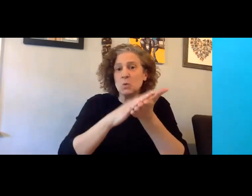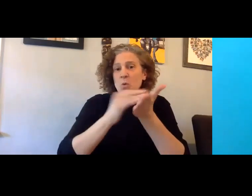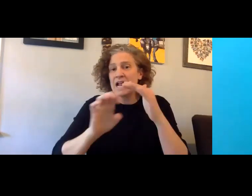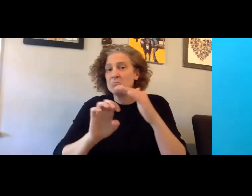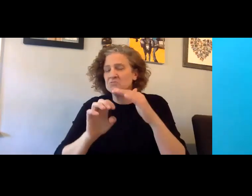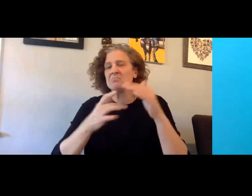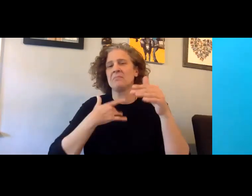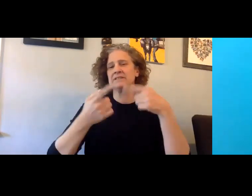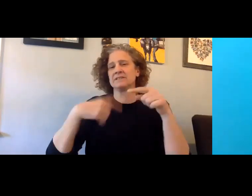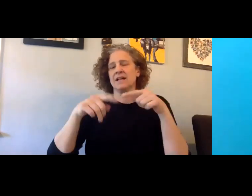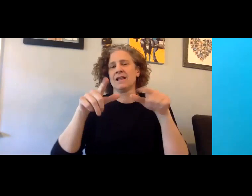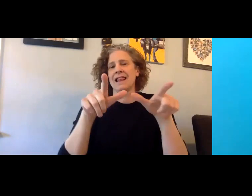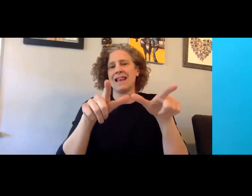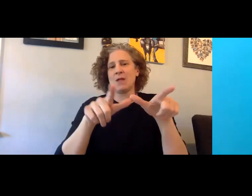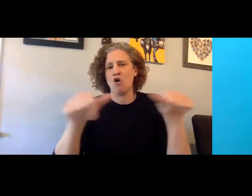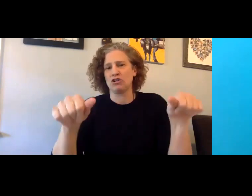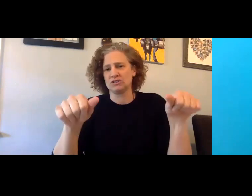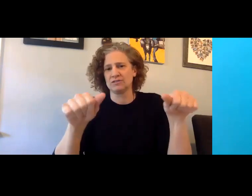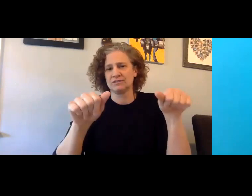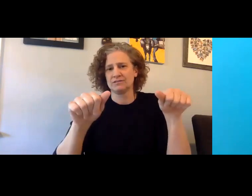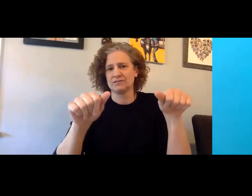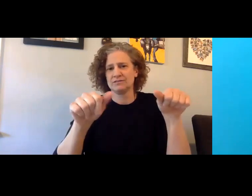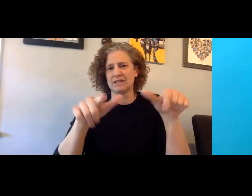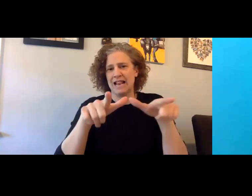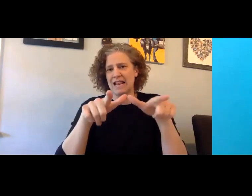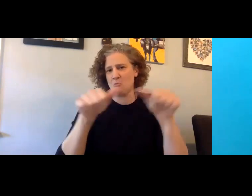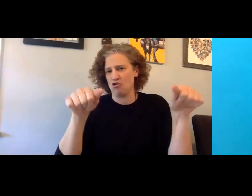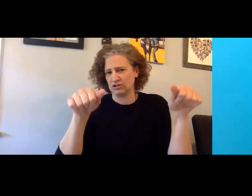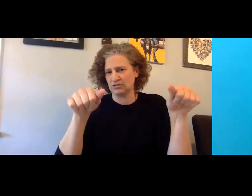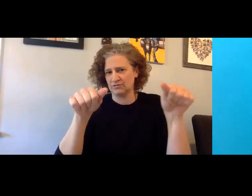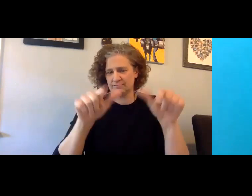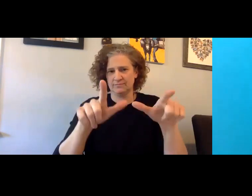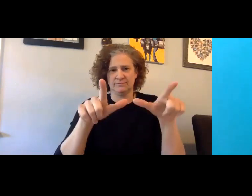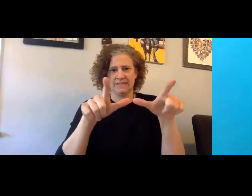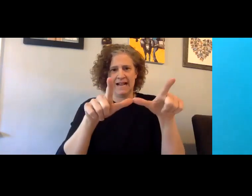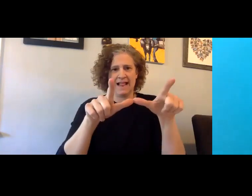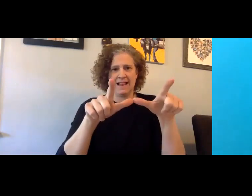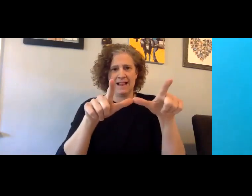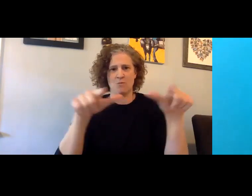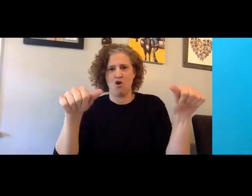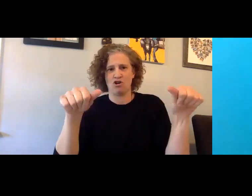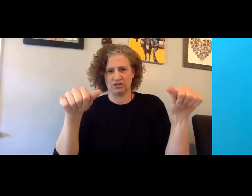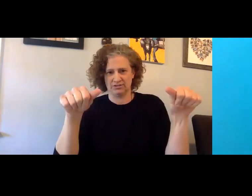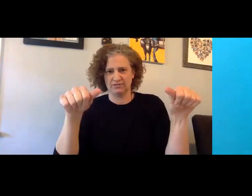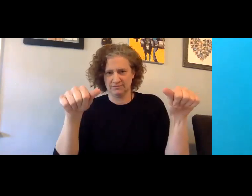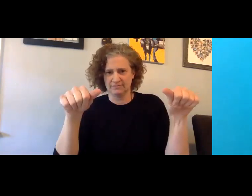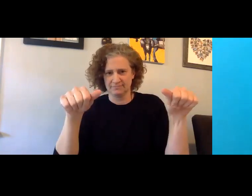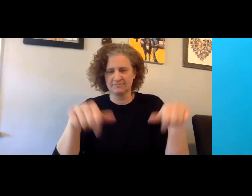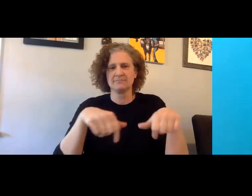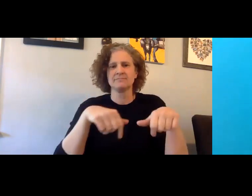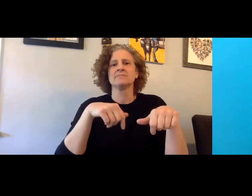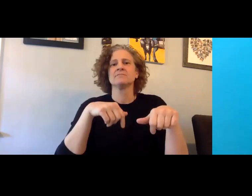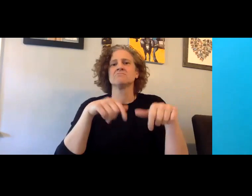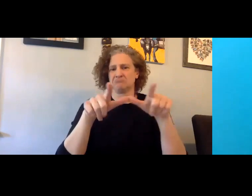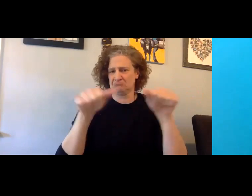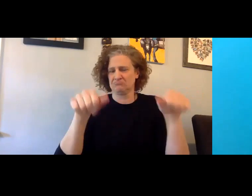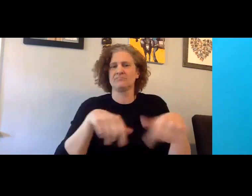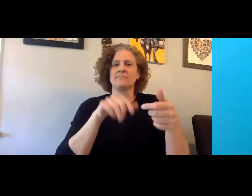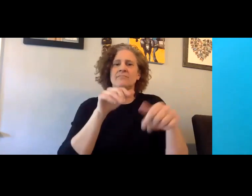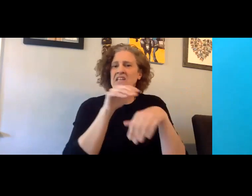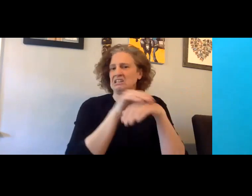If kids are in middle school or elementary school, they tend to call it language arts, like this, language arts,